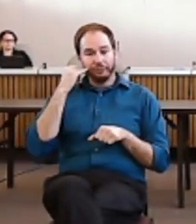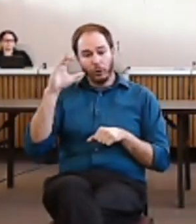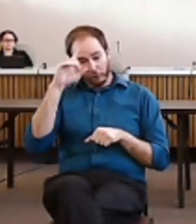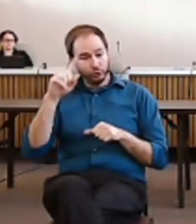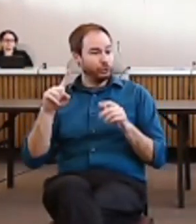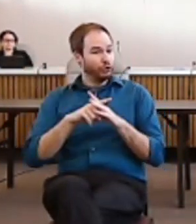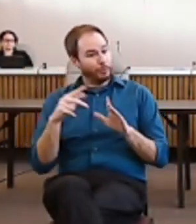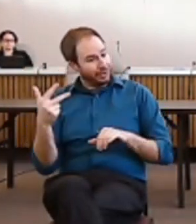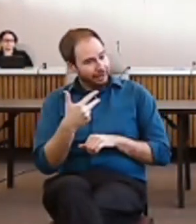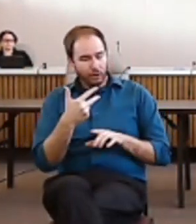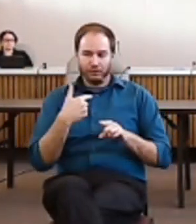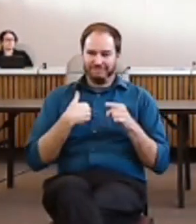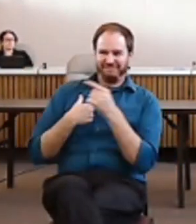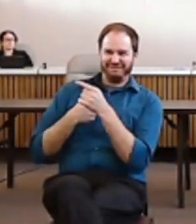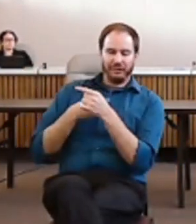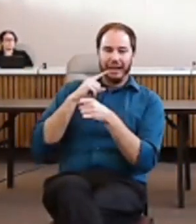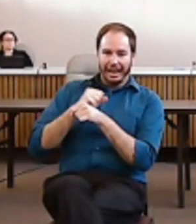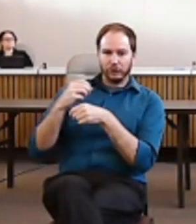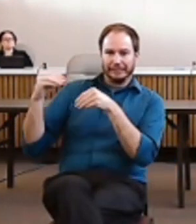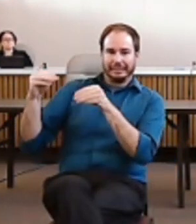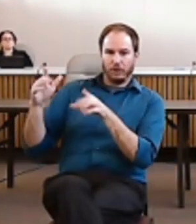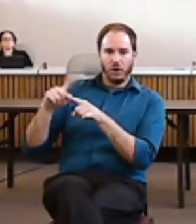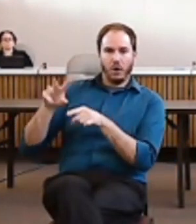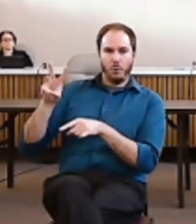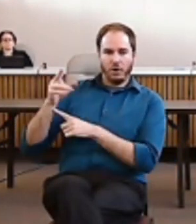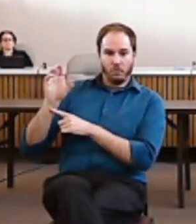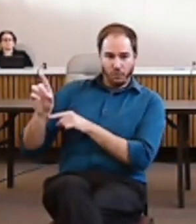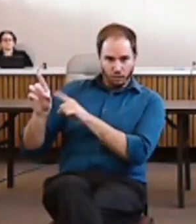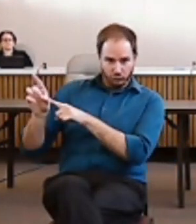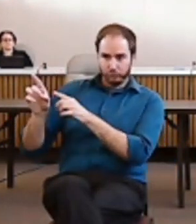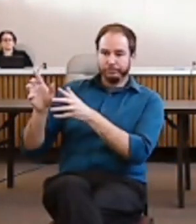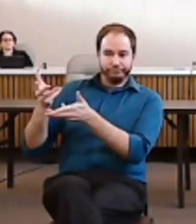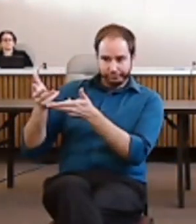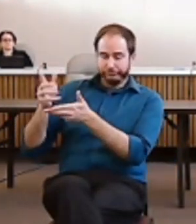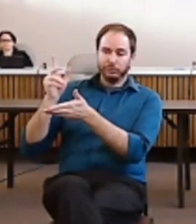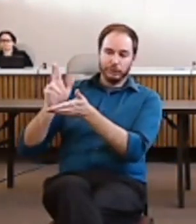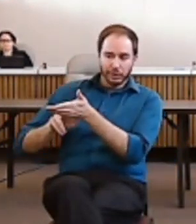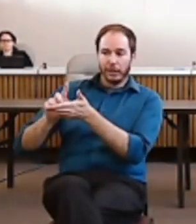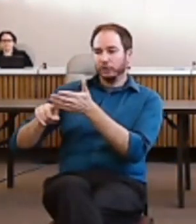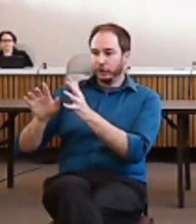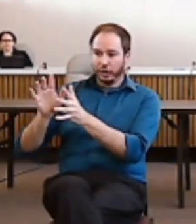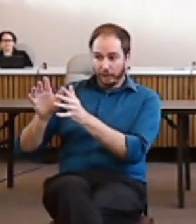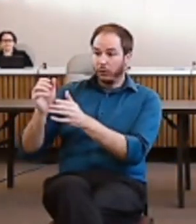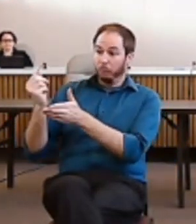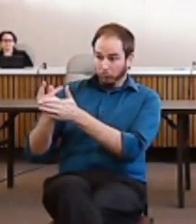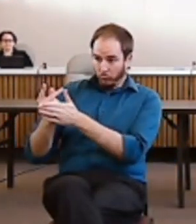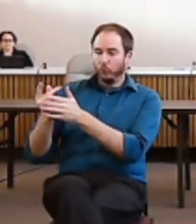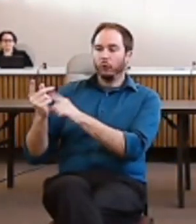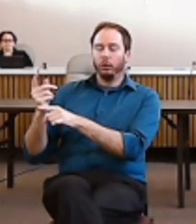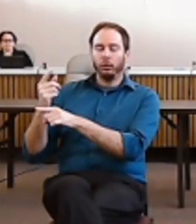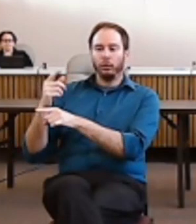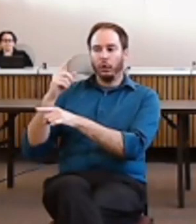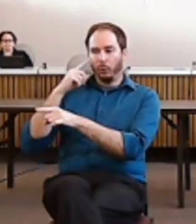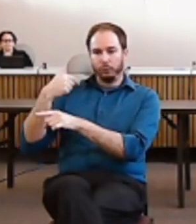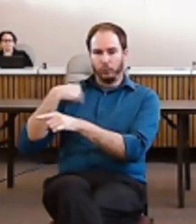would still come to our Mercedes dealership on West Henrietta, go through the typical check-in process, and then we would